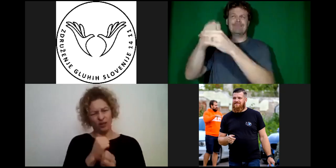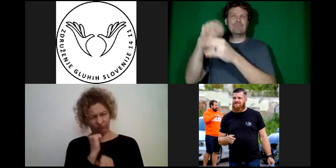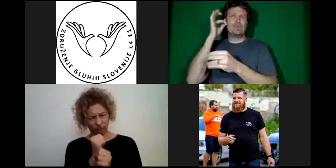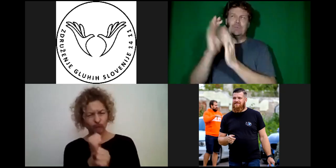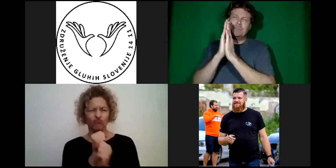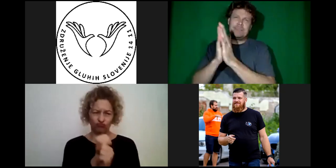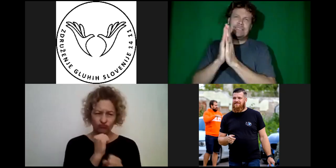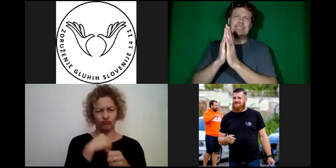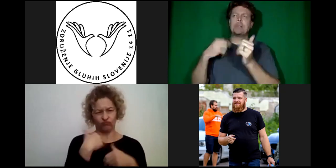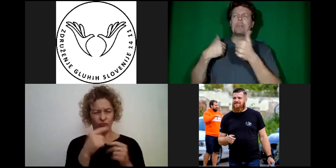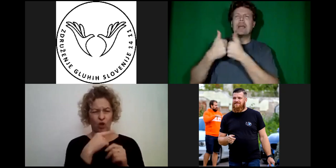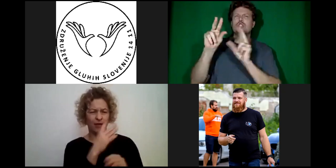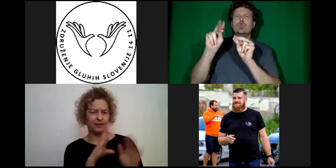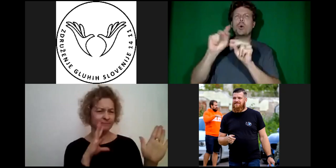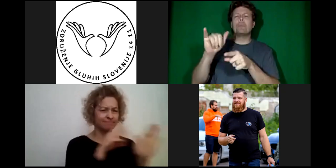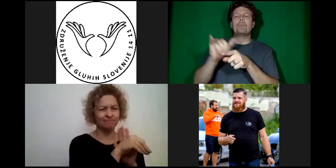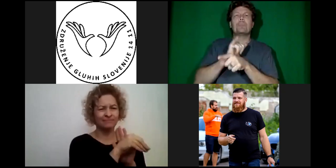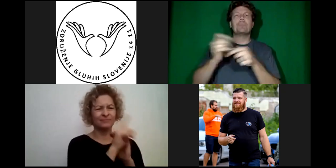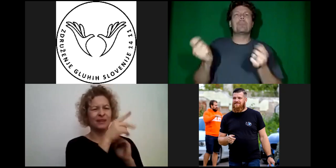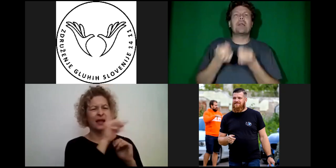my abilities.